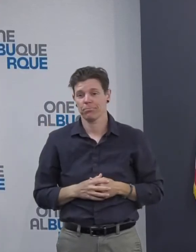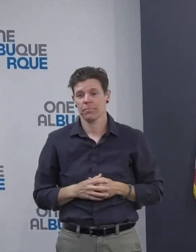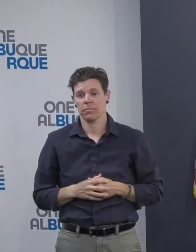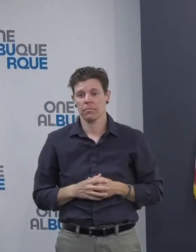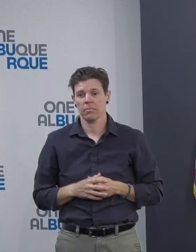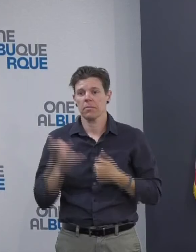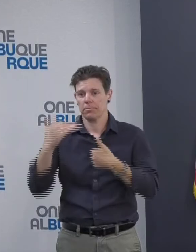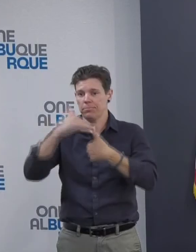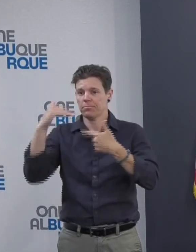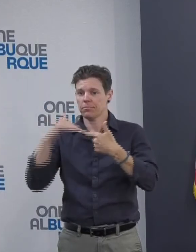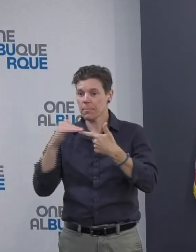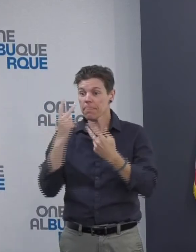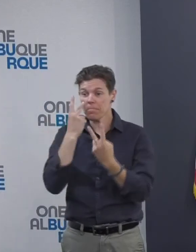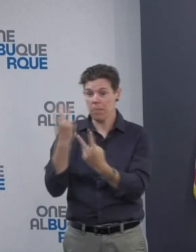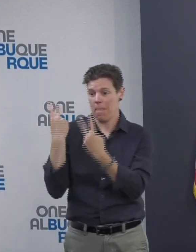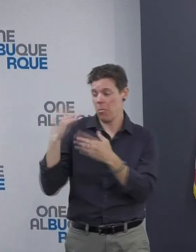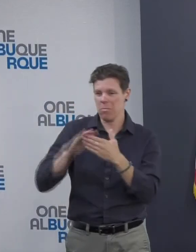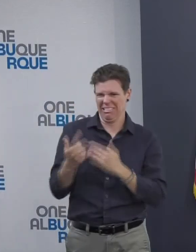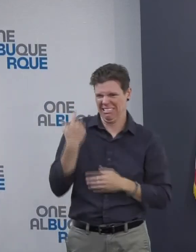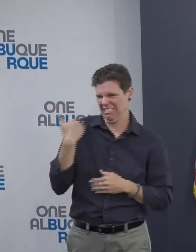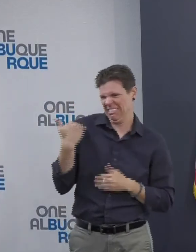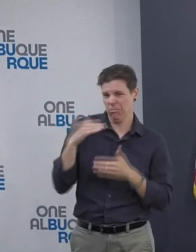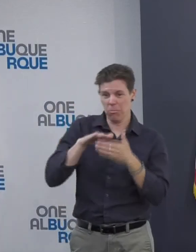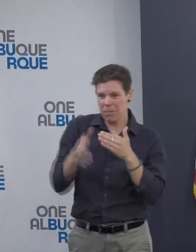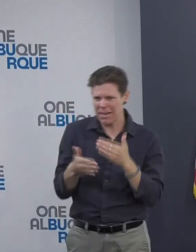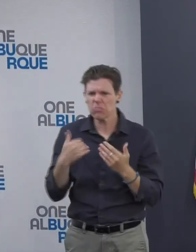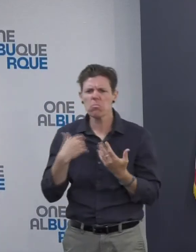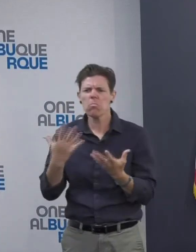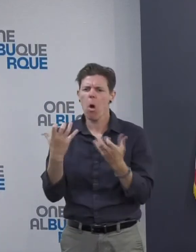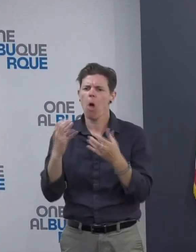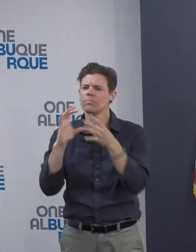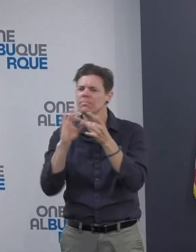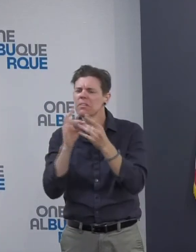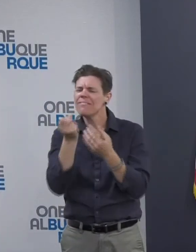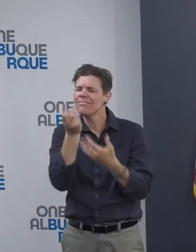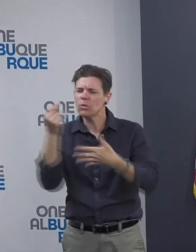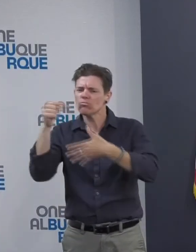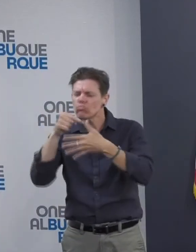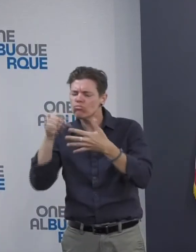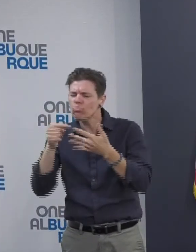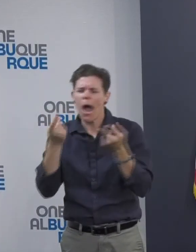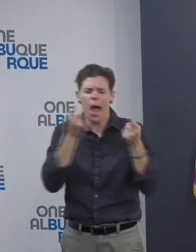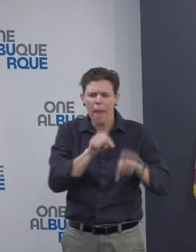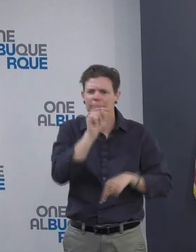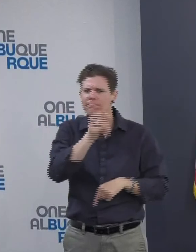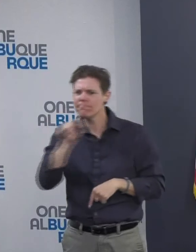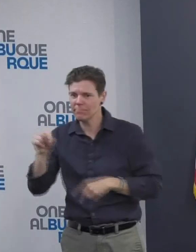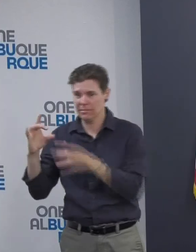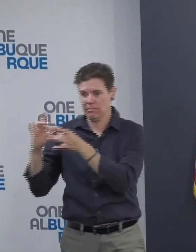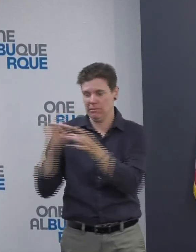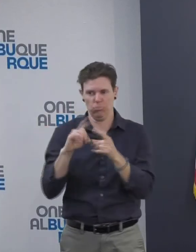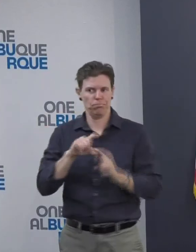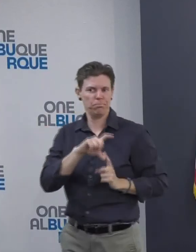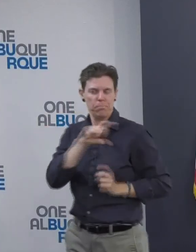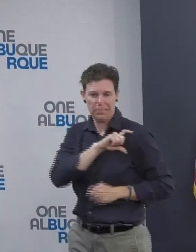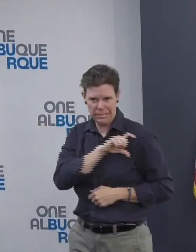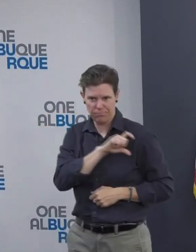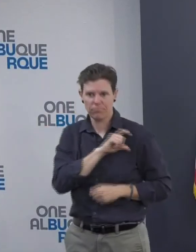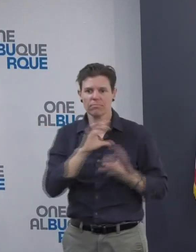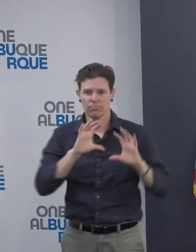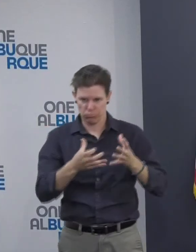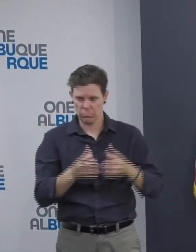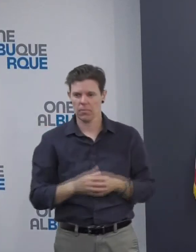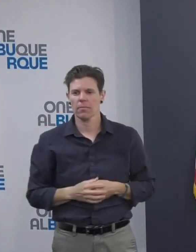then, obviously, but we do want to touch on some items with respect to our police department. And in general, actually, it